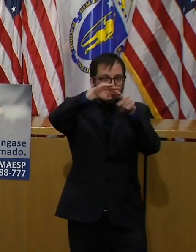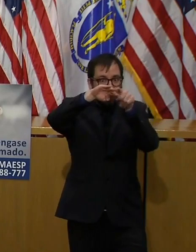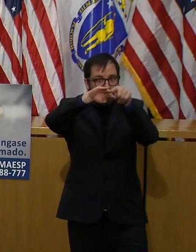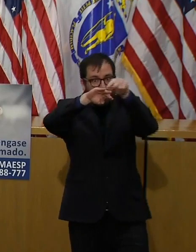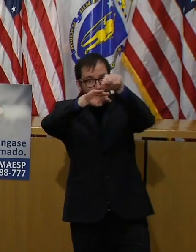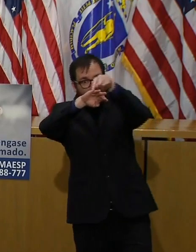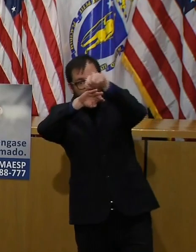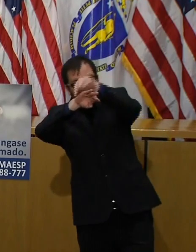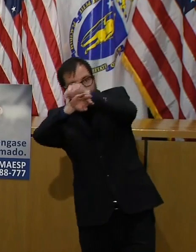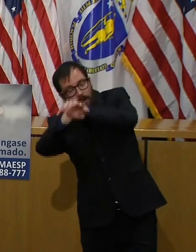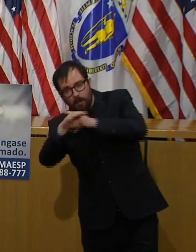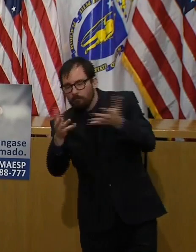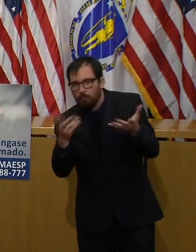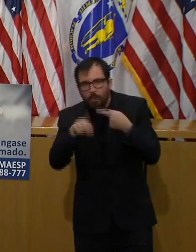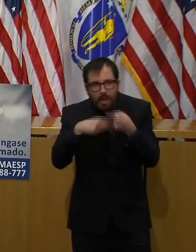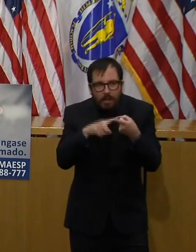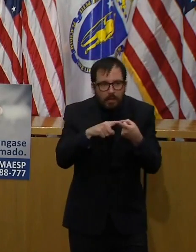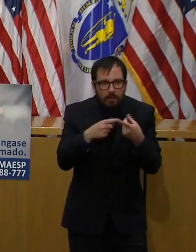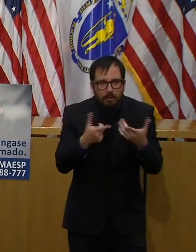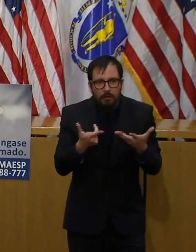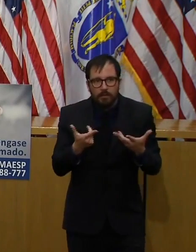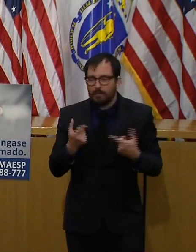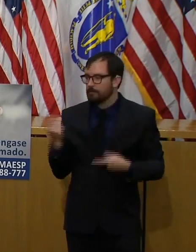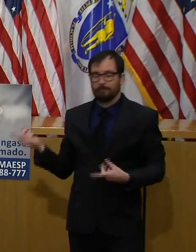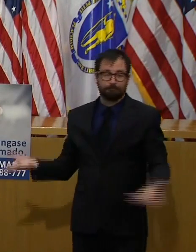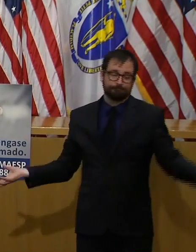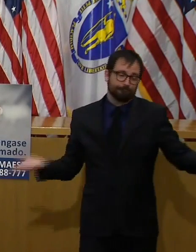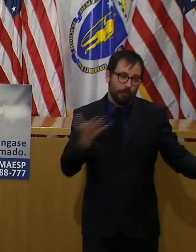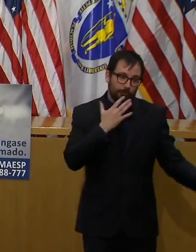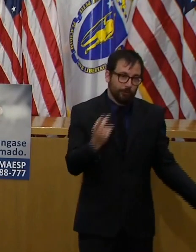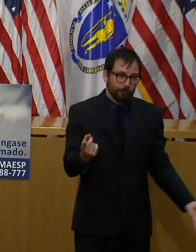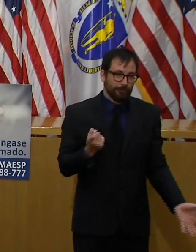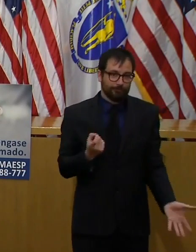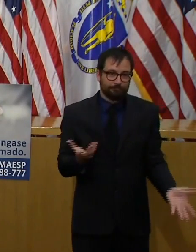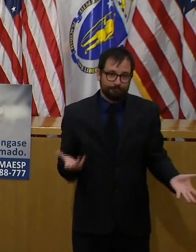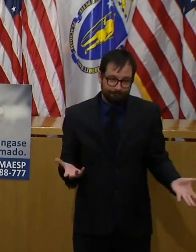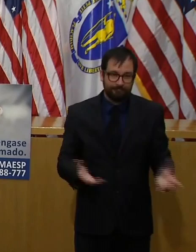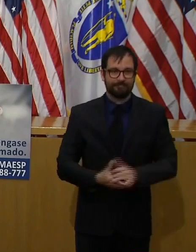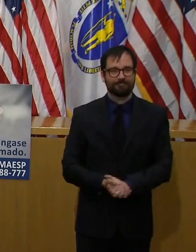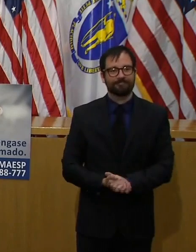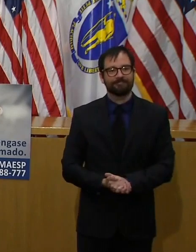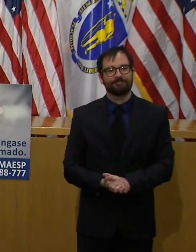we've said for a while that we thought the curve would be somewhere between